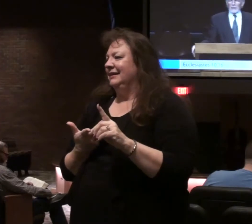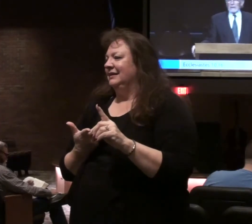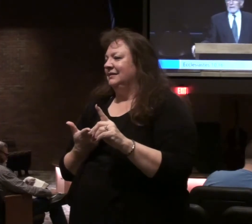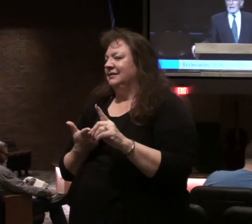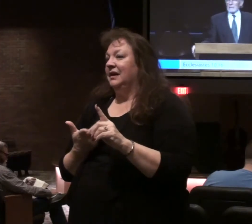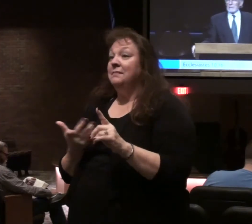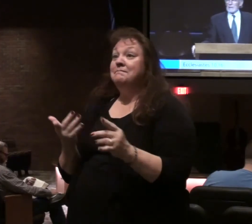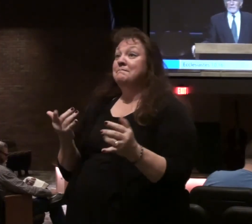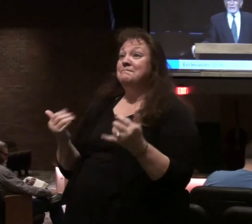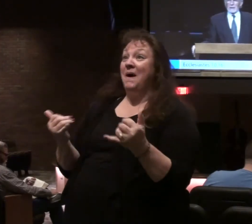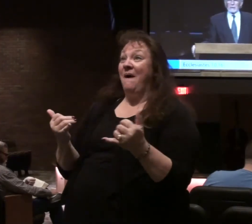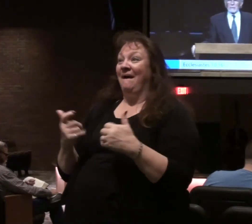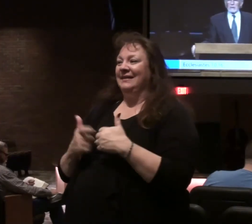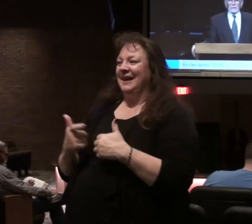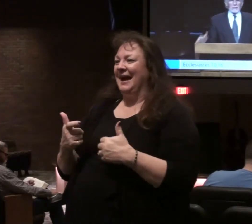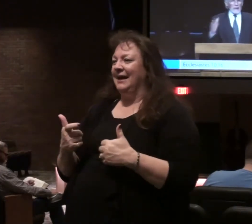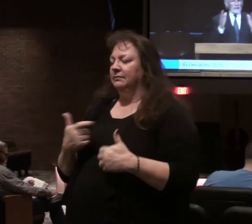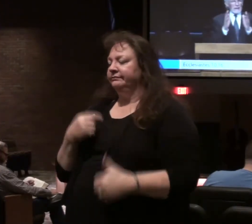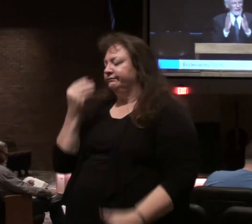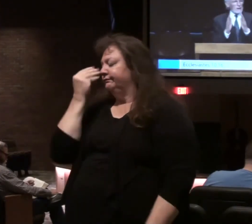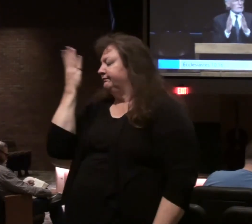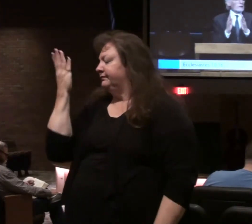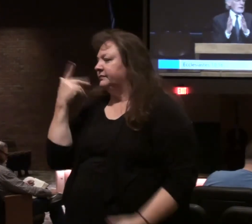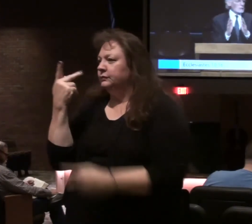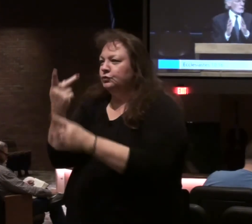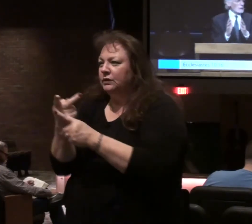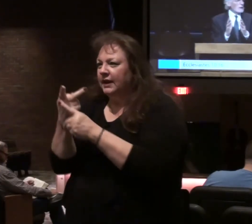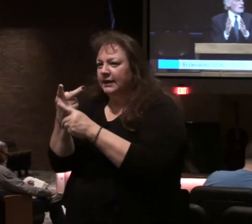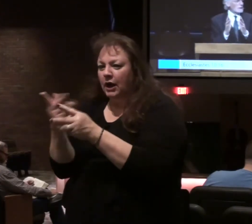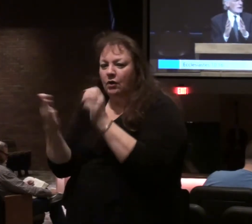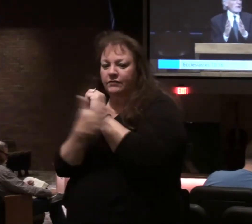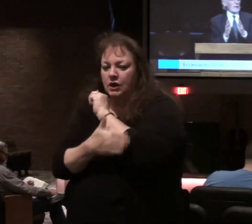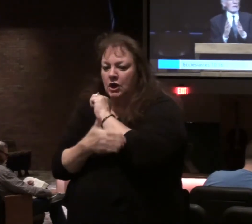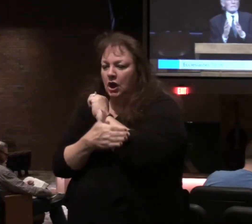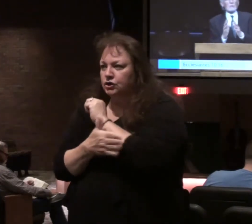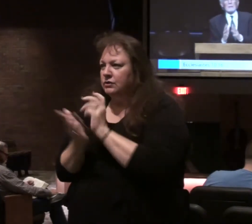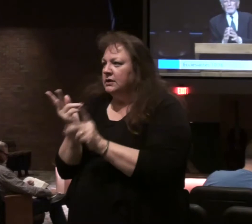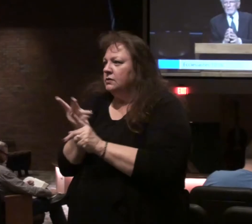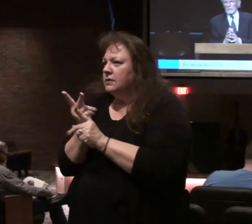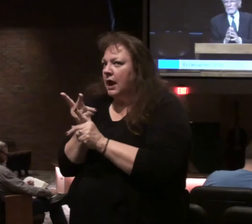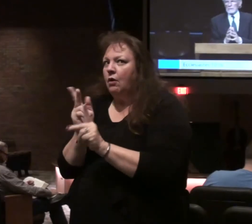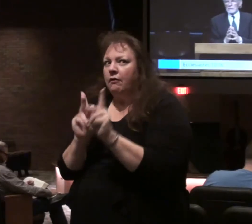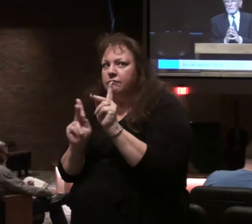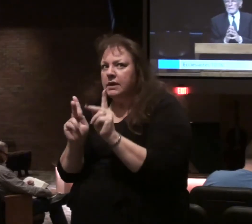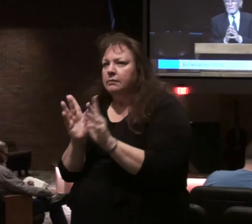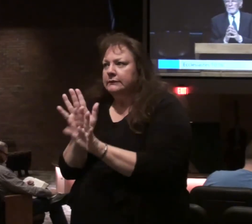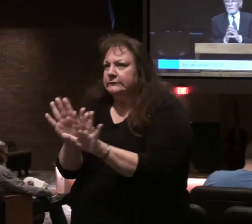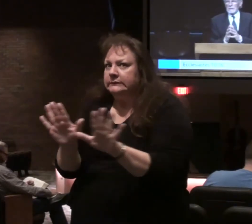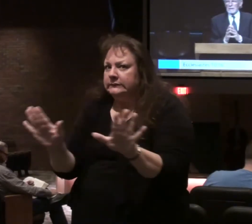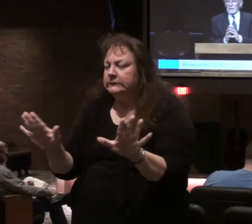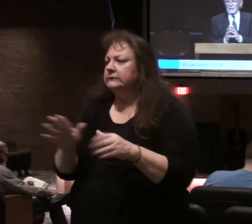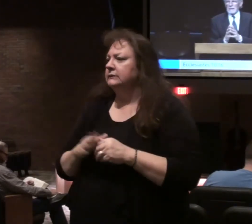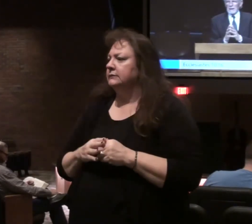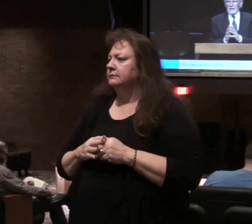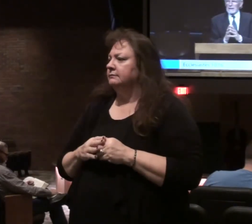it's party time. They're not concerned about taking care of the country, taking care of the people.